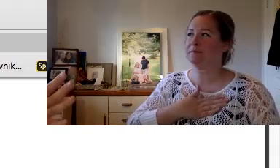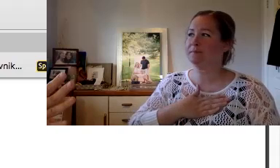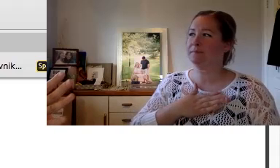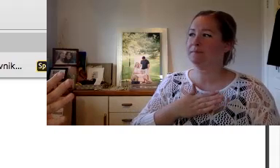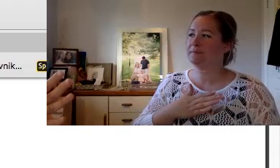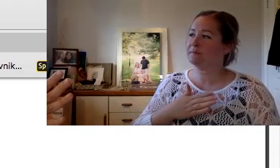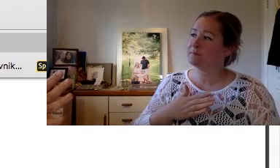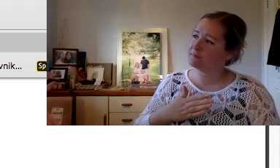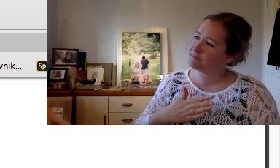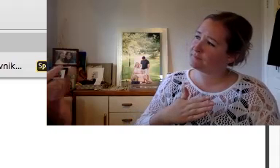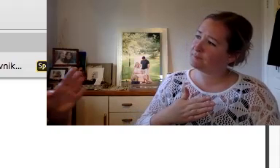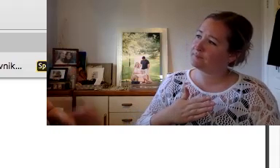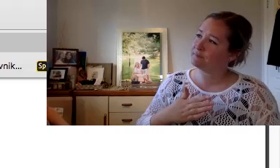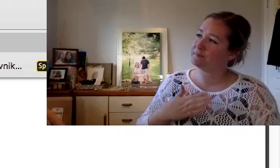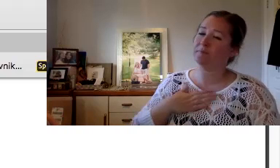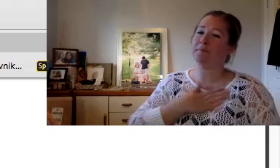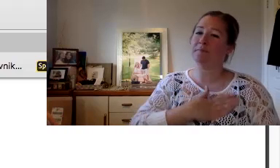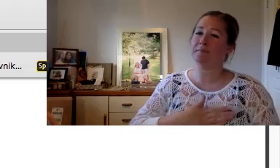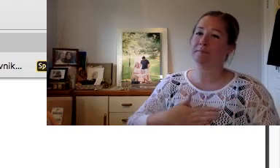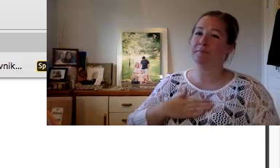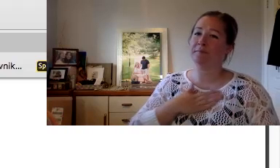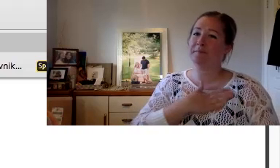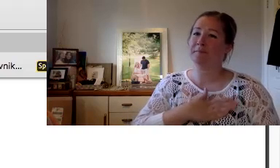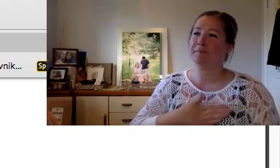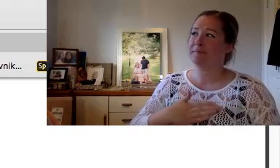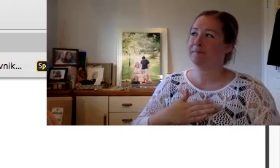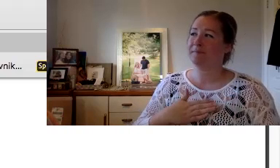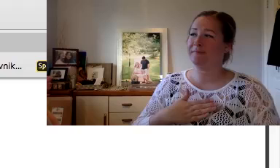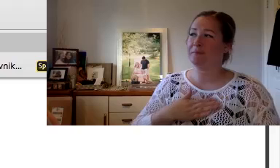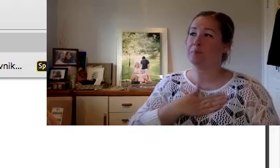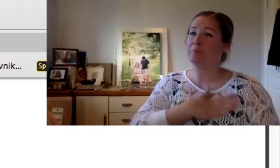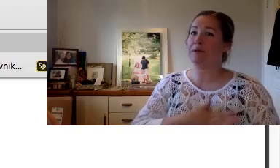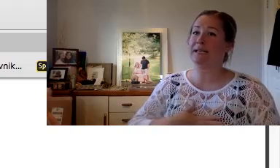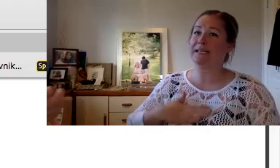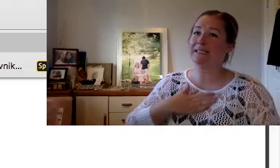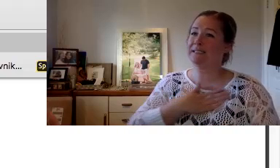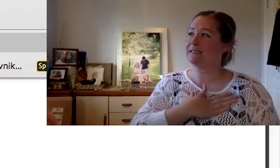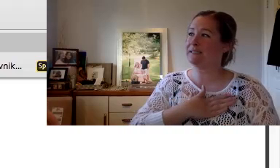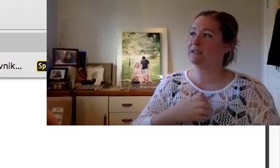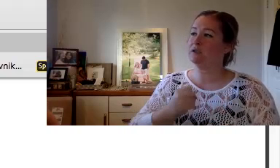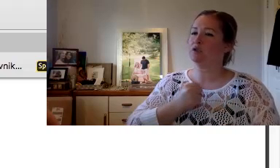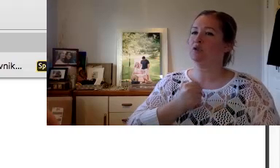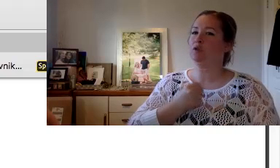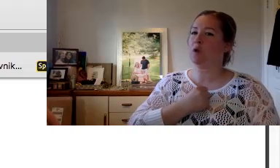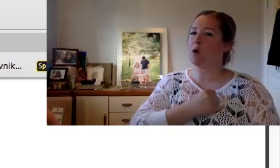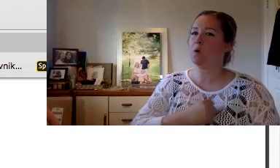Oh, open hand, sorry, open hand. That's please. If you close your hand,